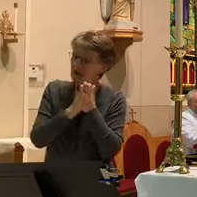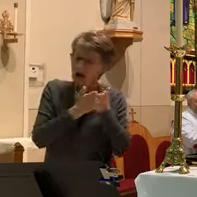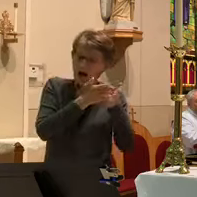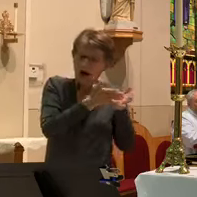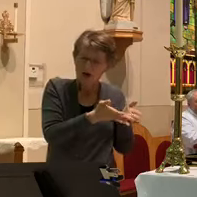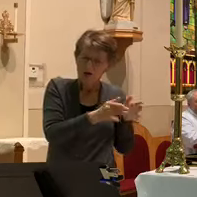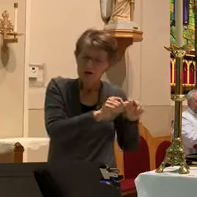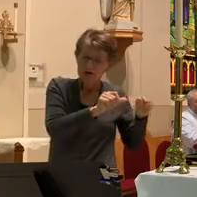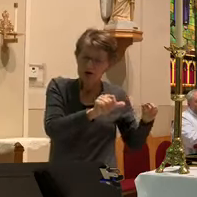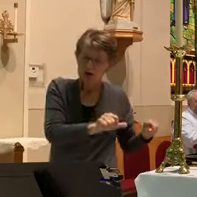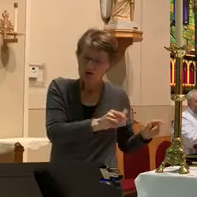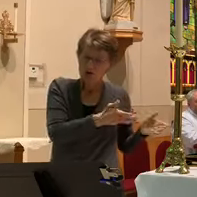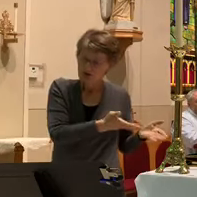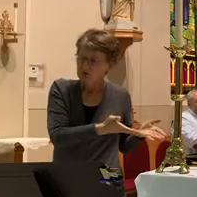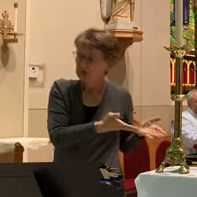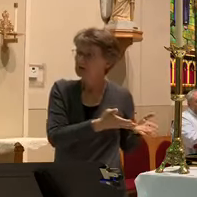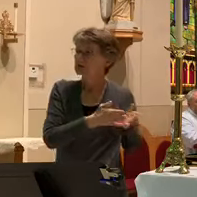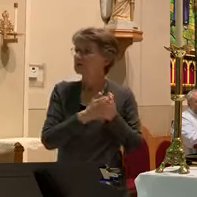in any way.